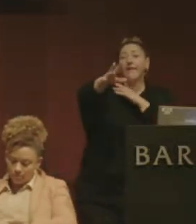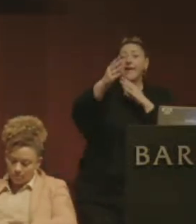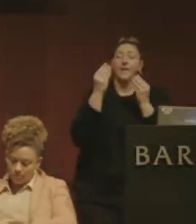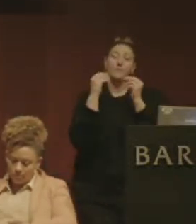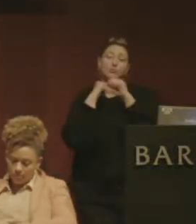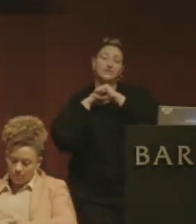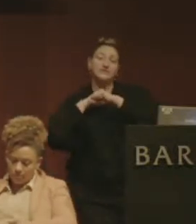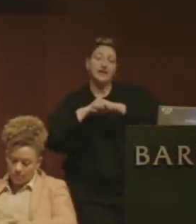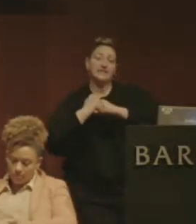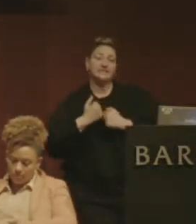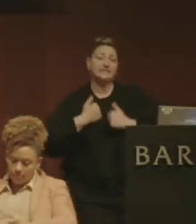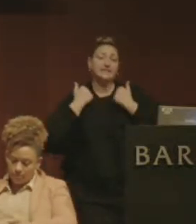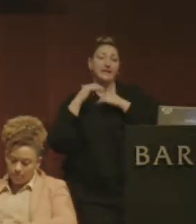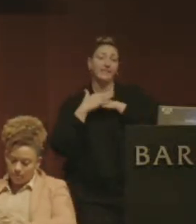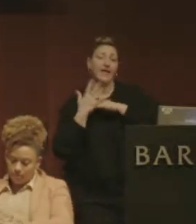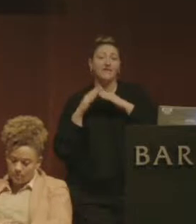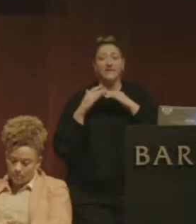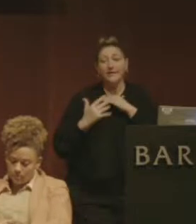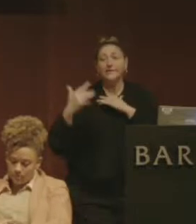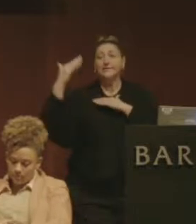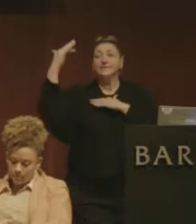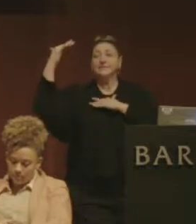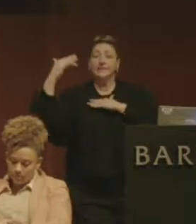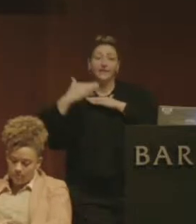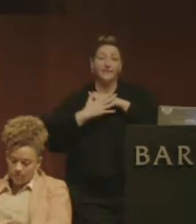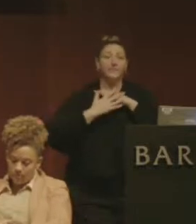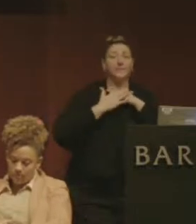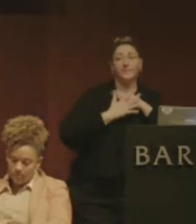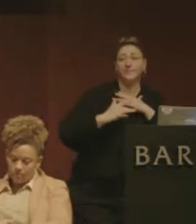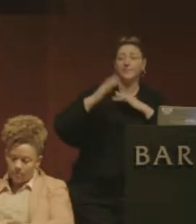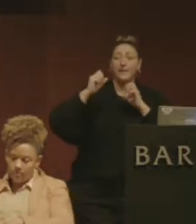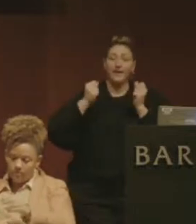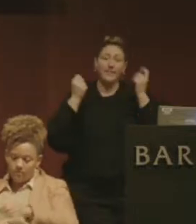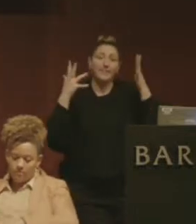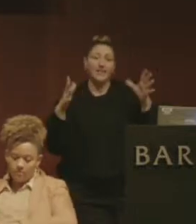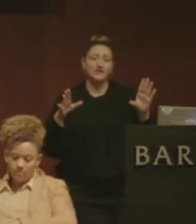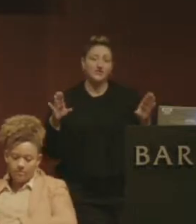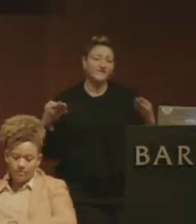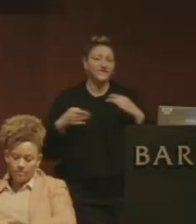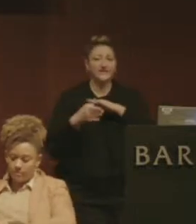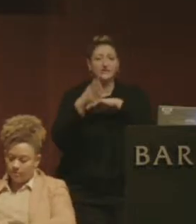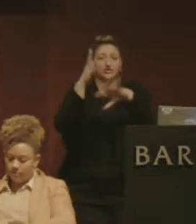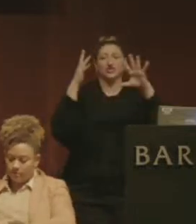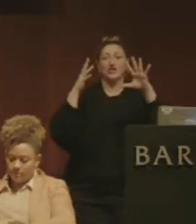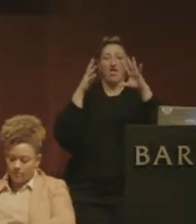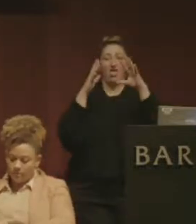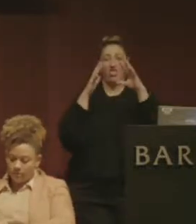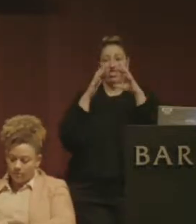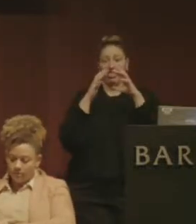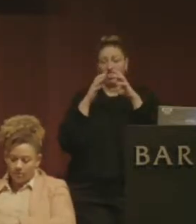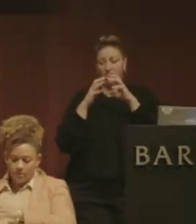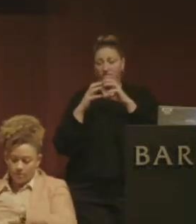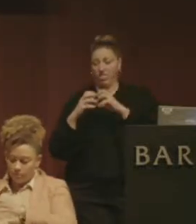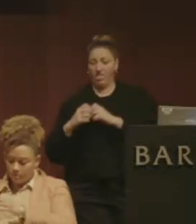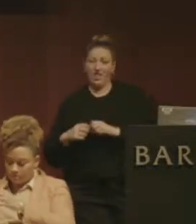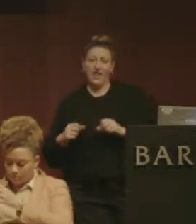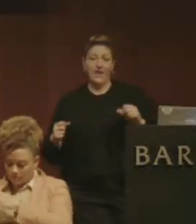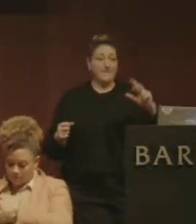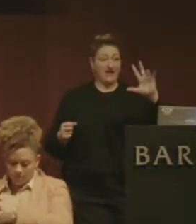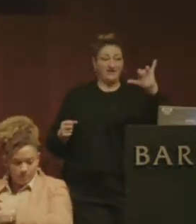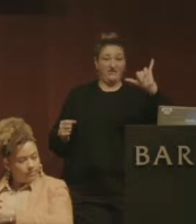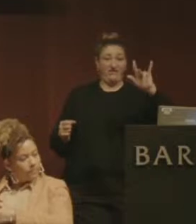life, predictable tides, and abundance of fish, since deteriorated after the expansion of the yacht